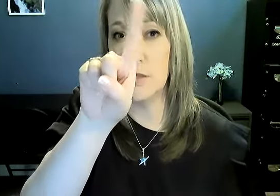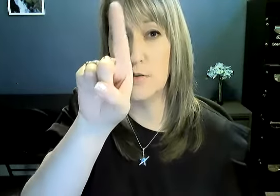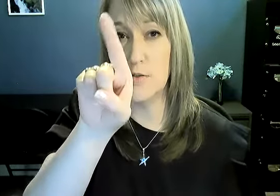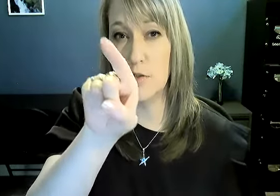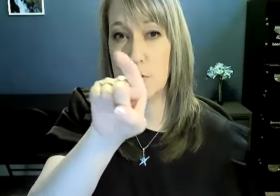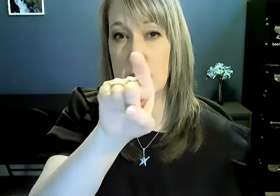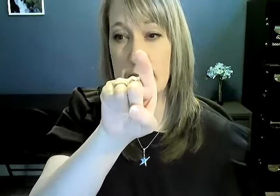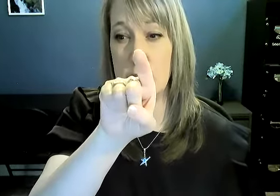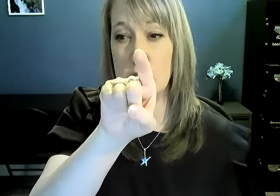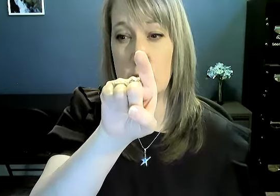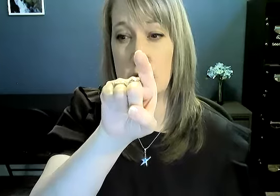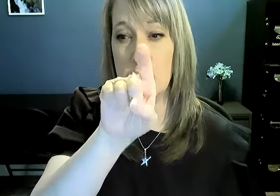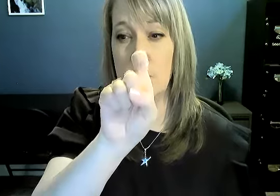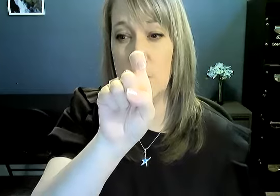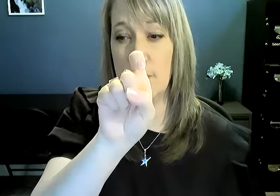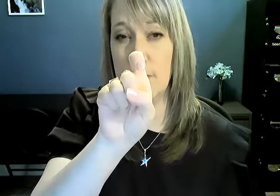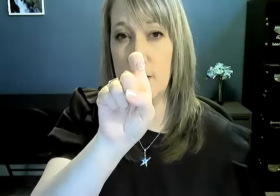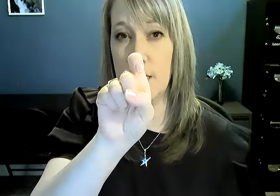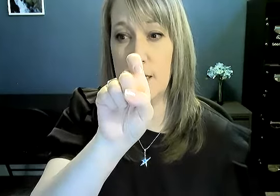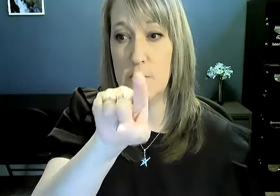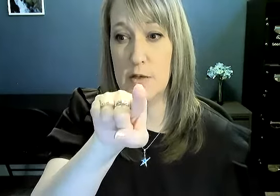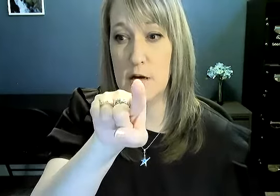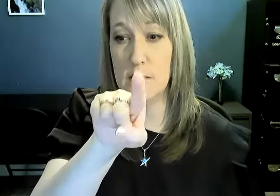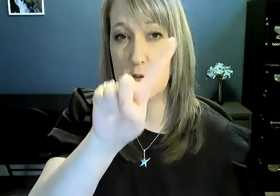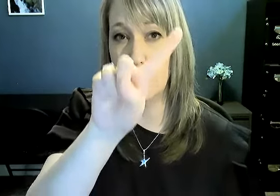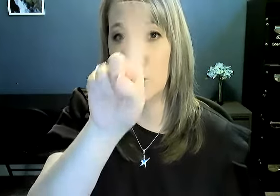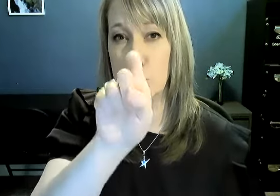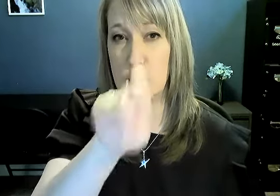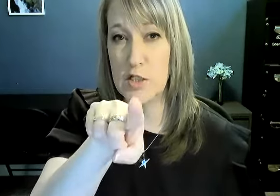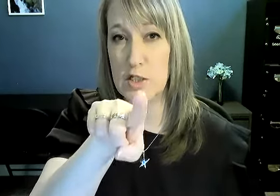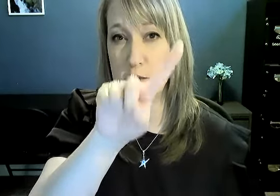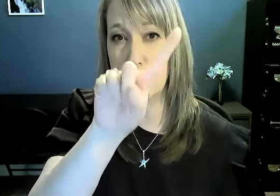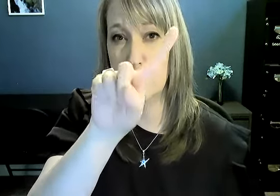little circle like a question mark, then you pull your finger in and do the dot. Question,